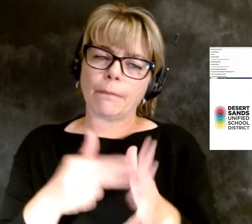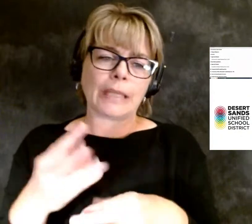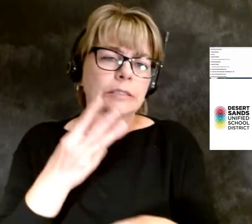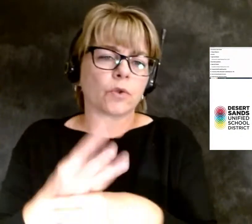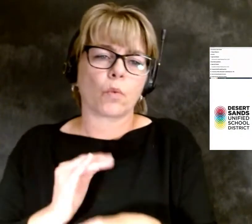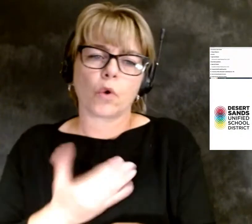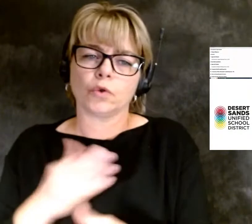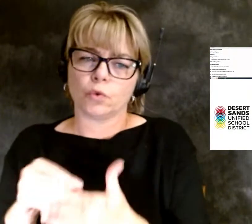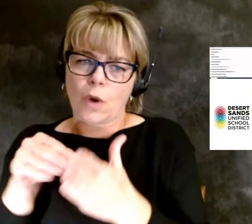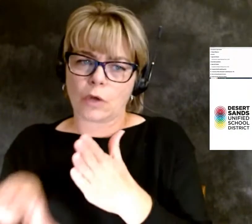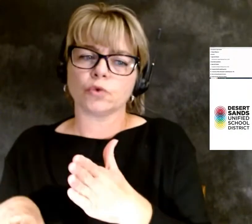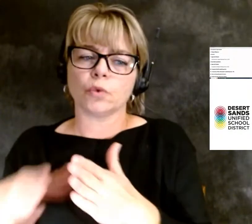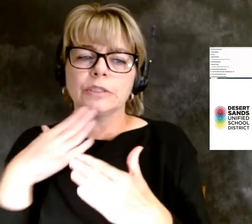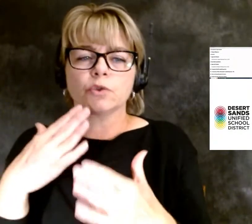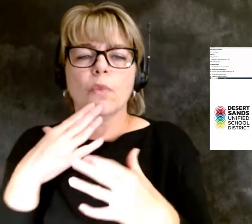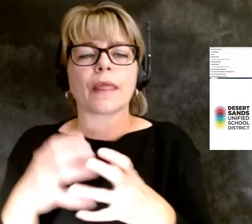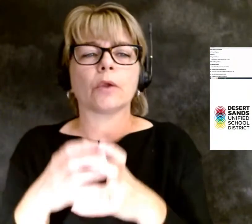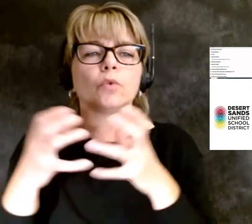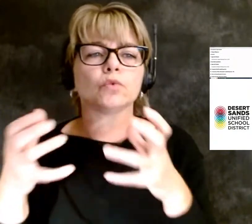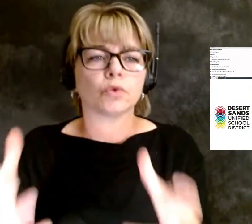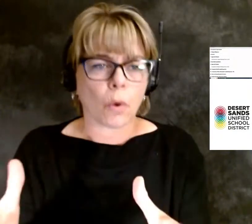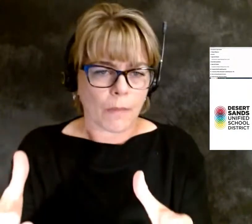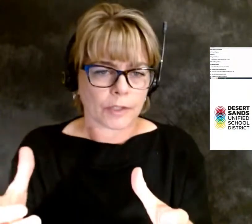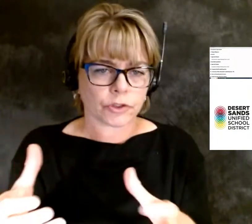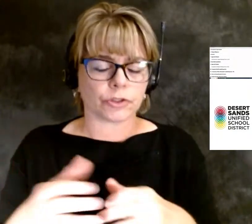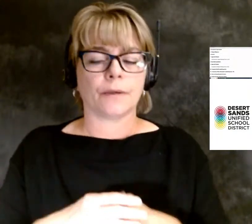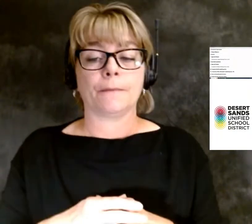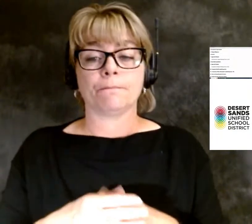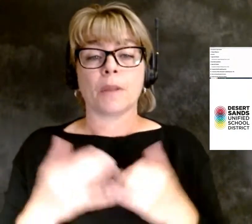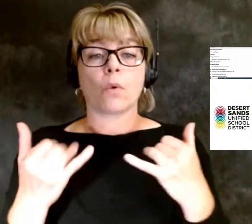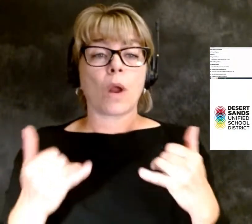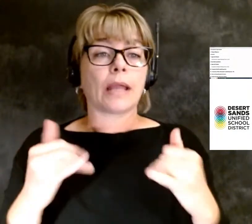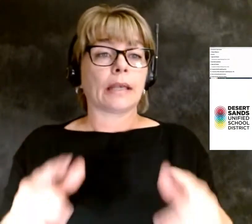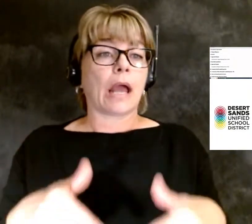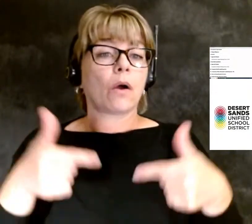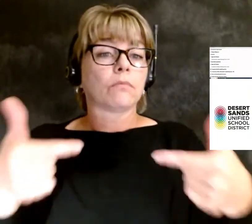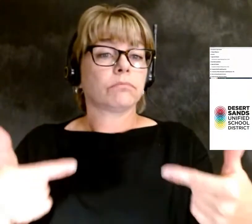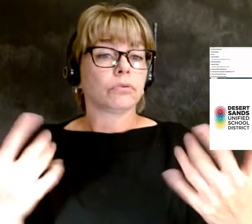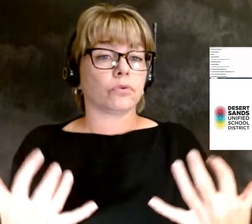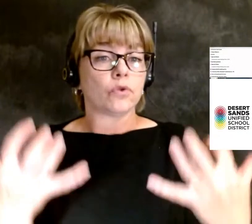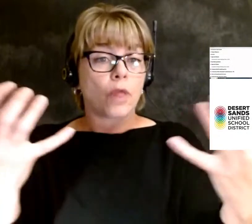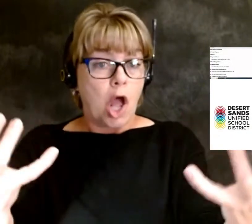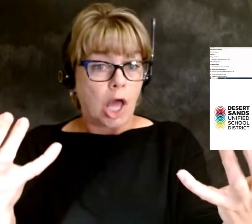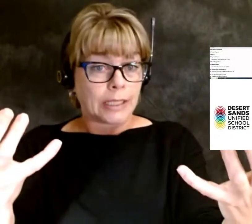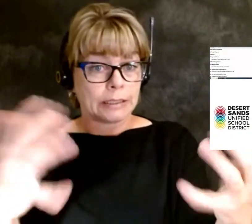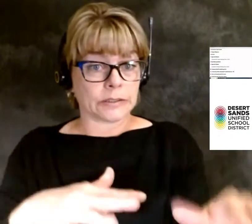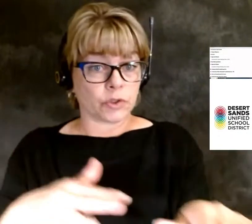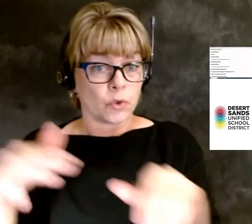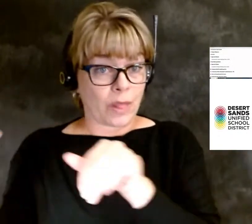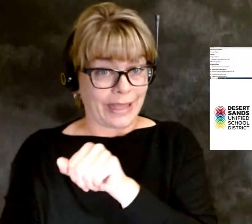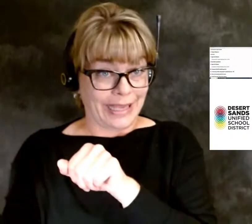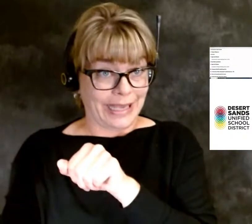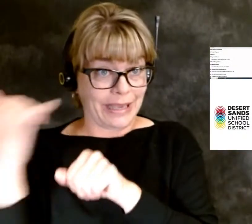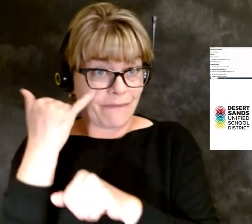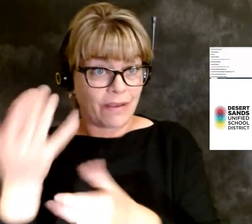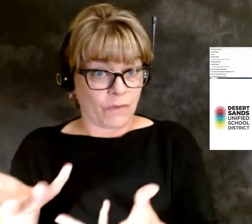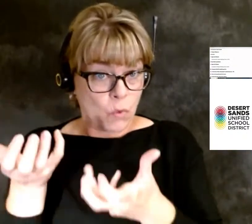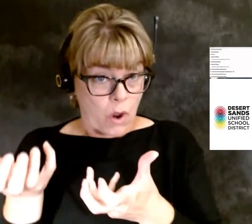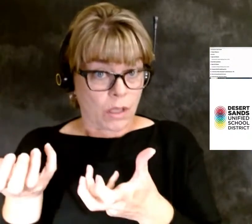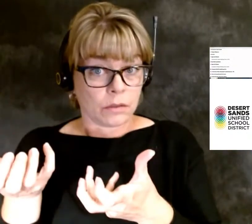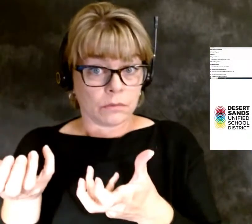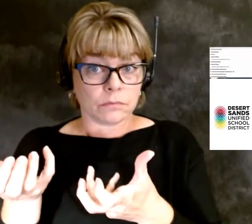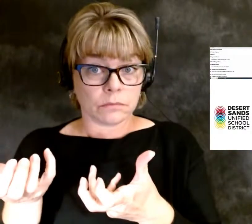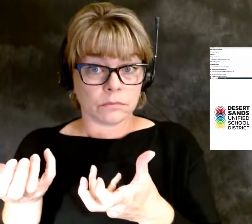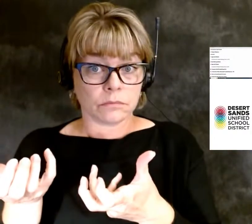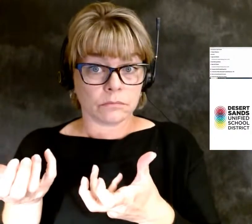Thank you. Okay, so I'm just going to give the audience an opportunity to leave if you'd like to at this time.